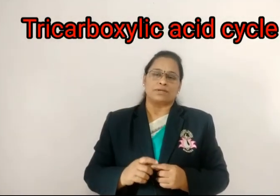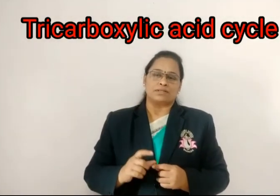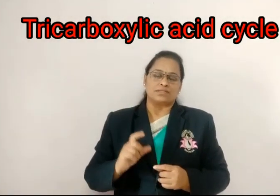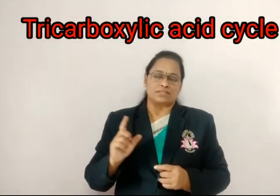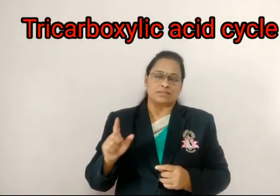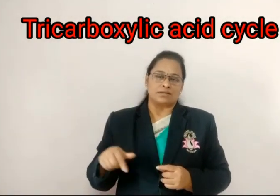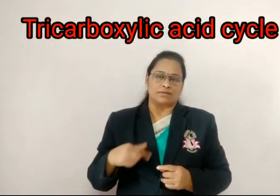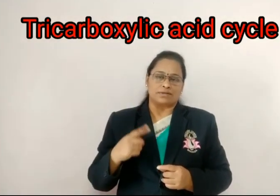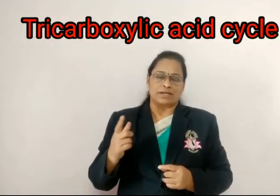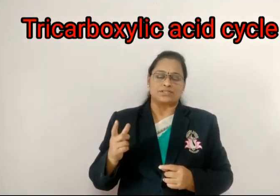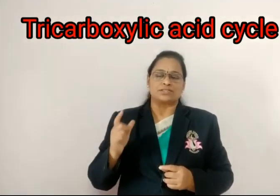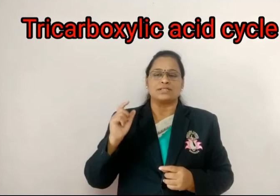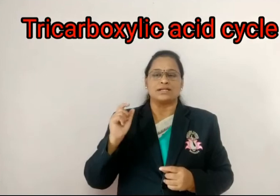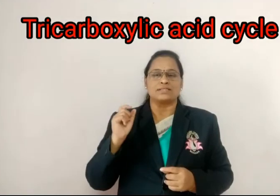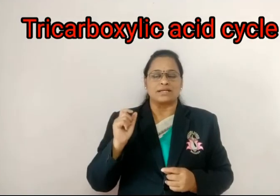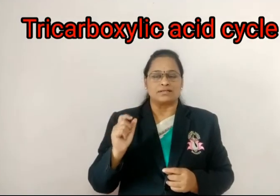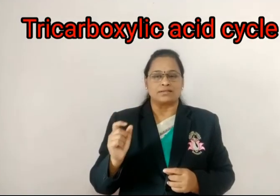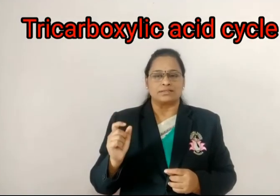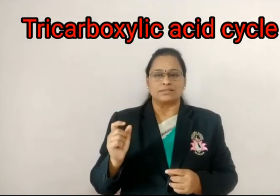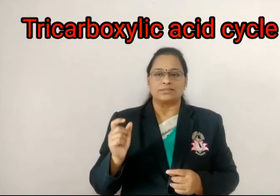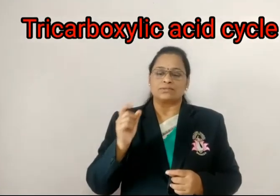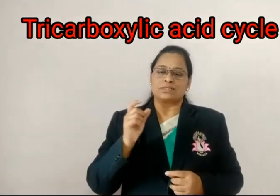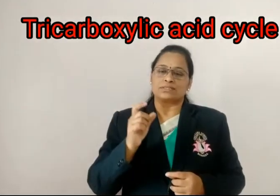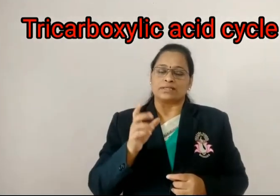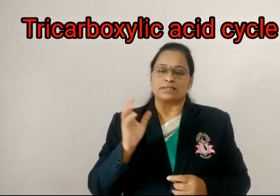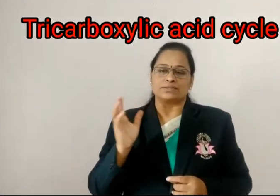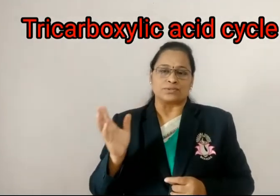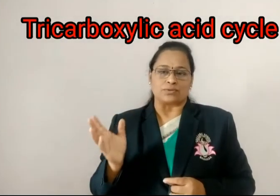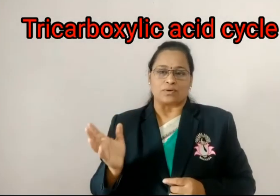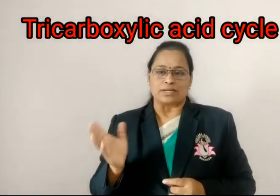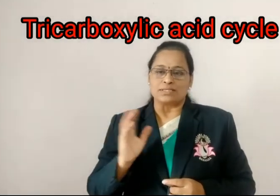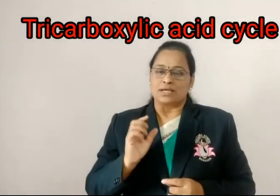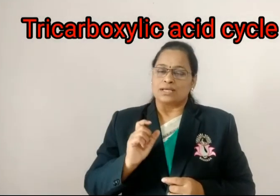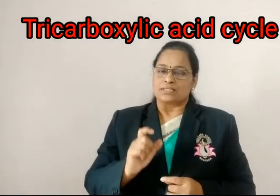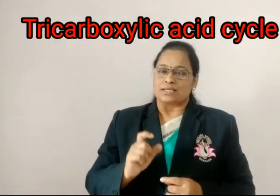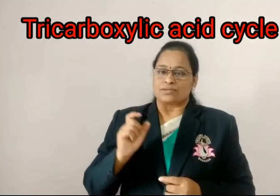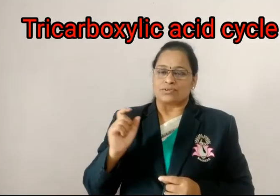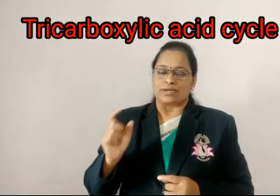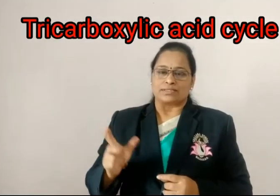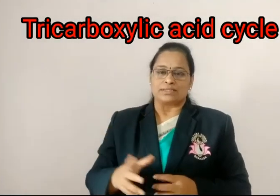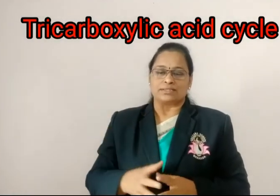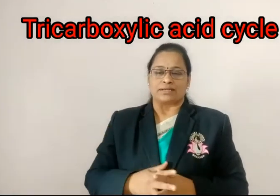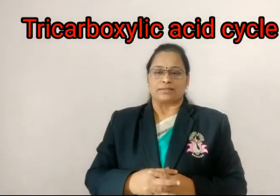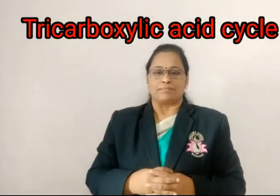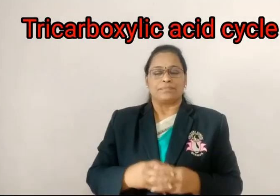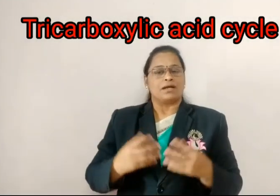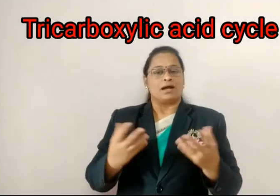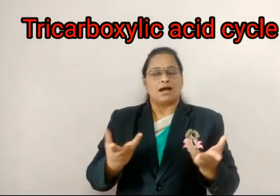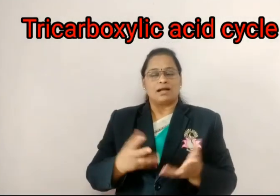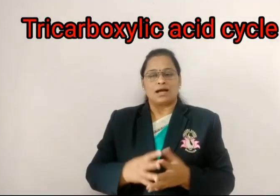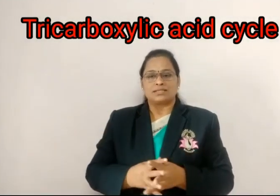this reactions, that is citric acid. So this cycle is also called as citric acid cycle. And as it